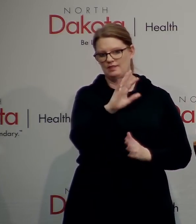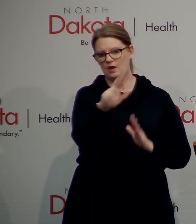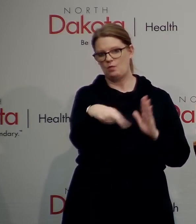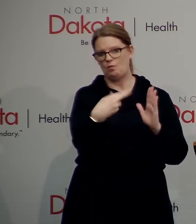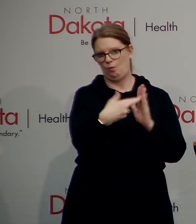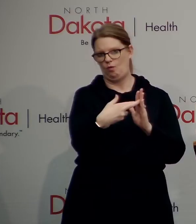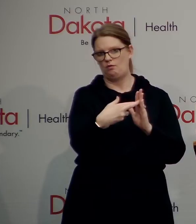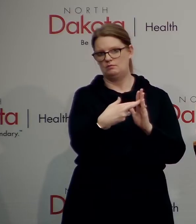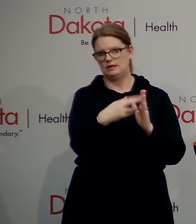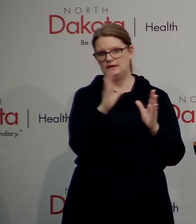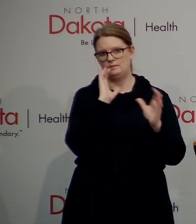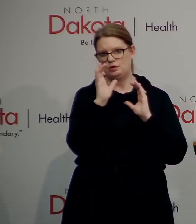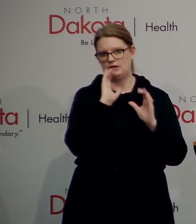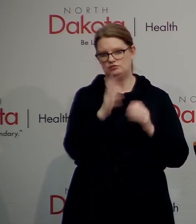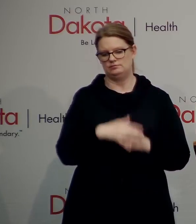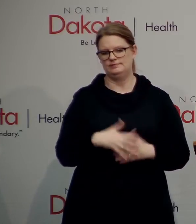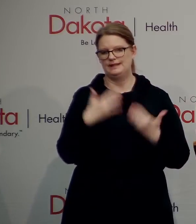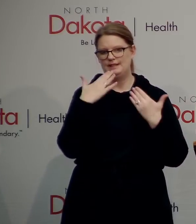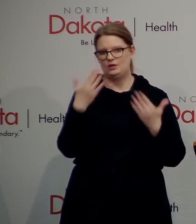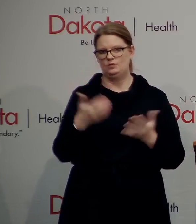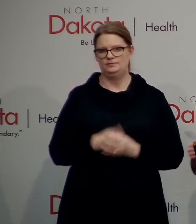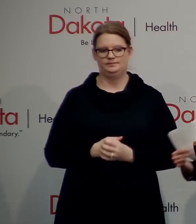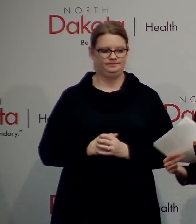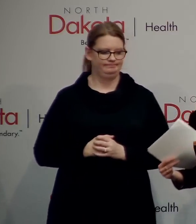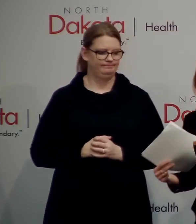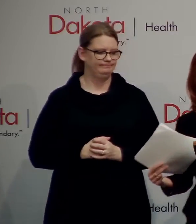in communication. Thank you.